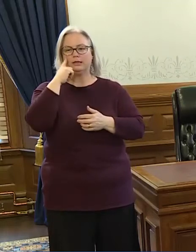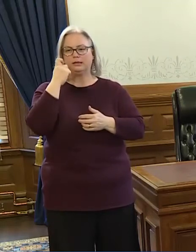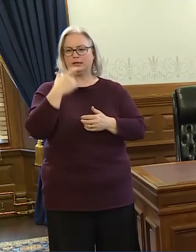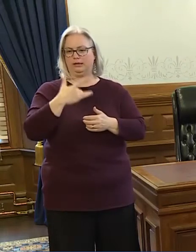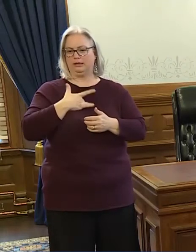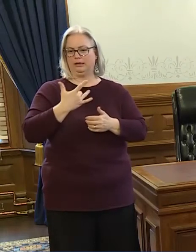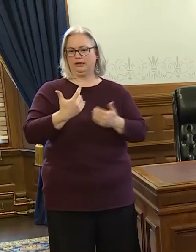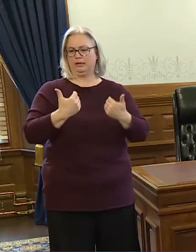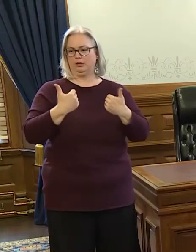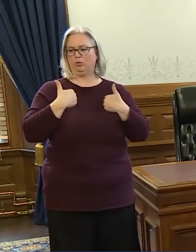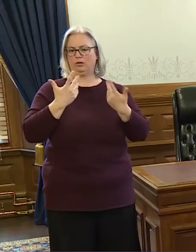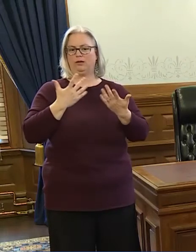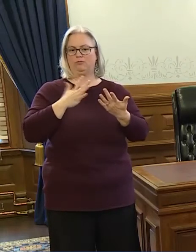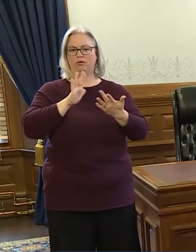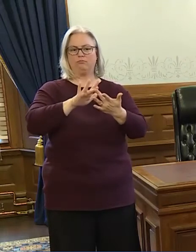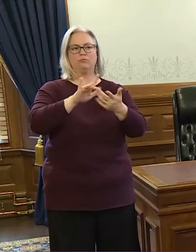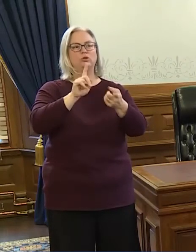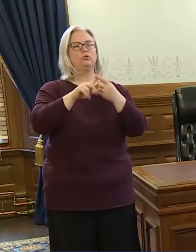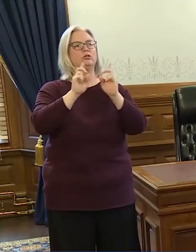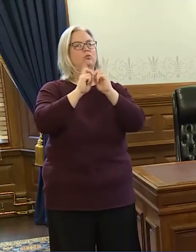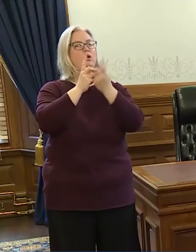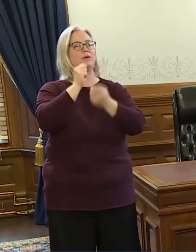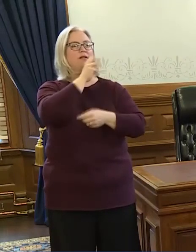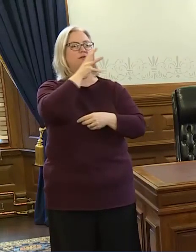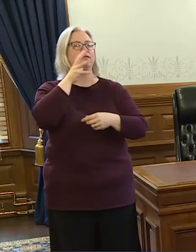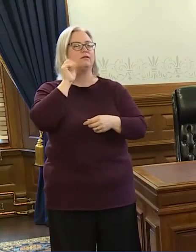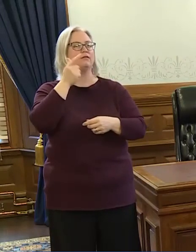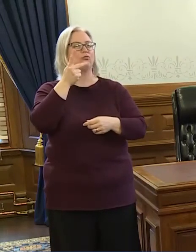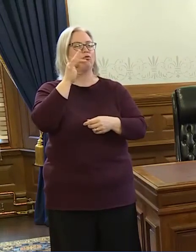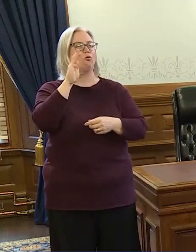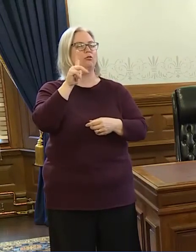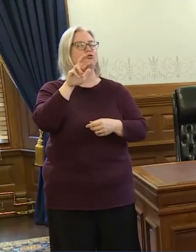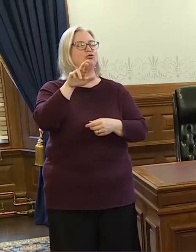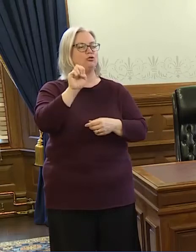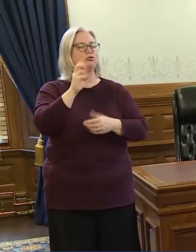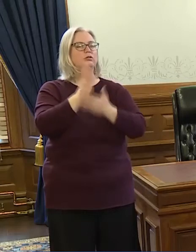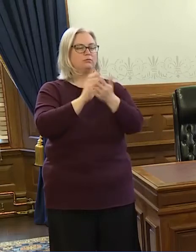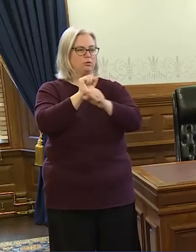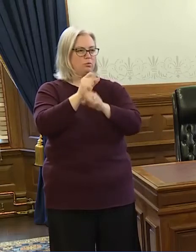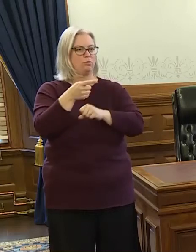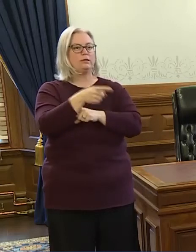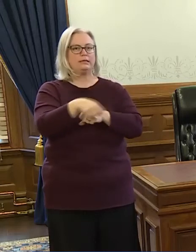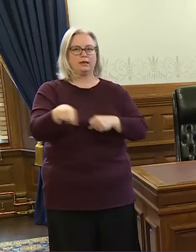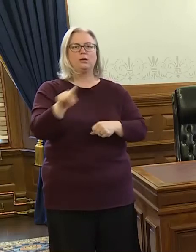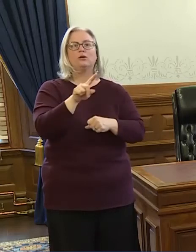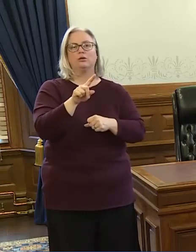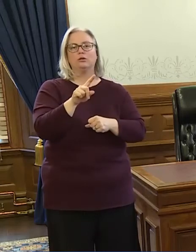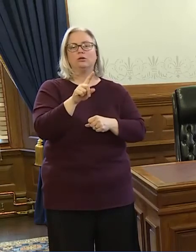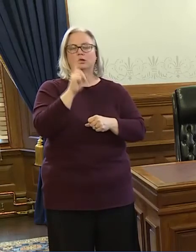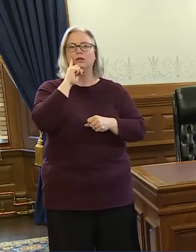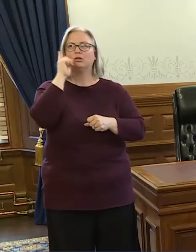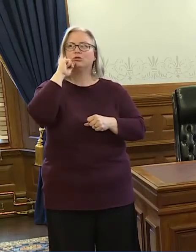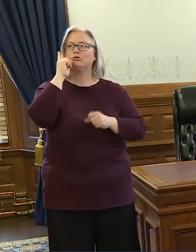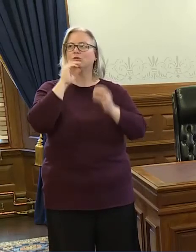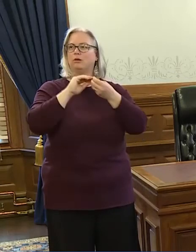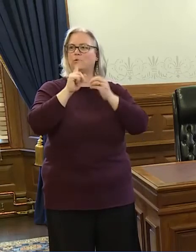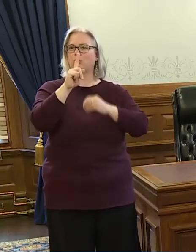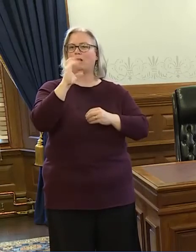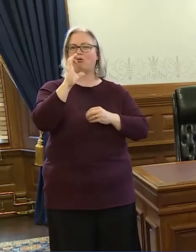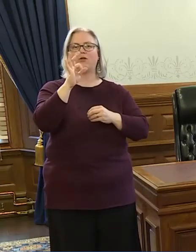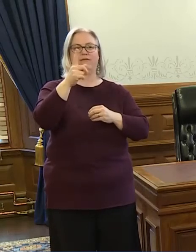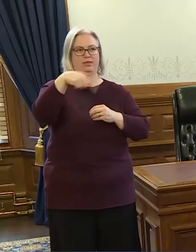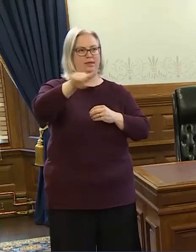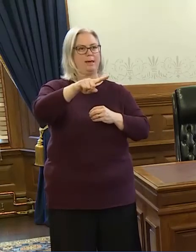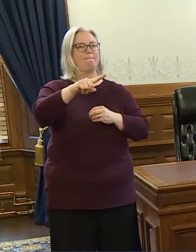have reached down into the Department of Agriculture. There are some employees there. I think I heard the number was 100 of